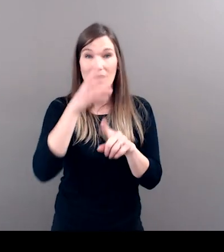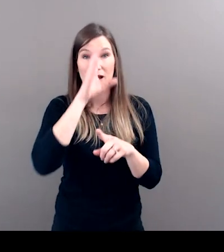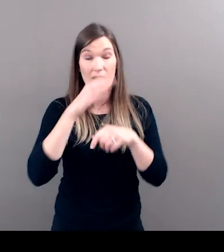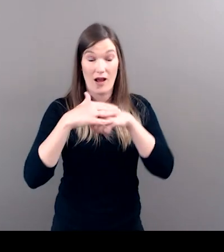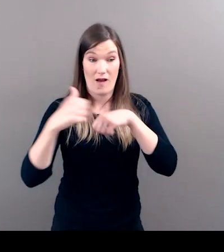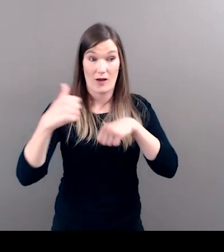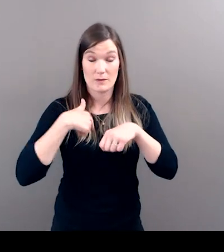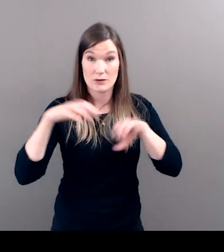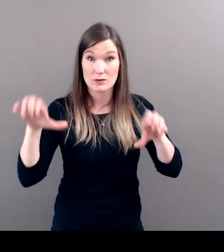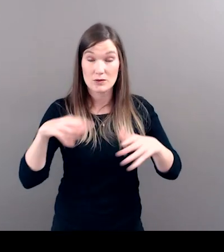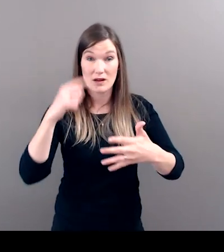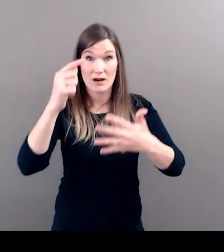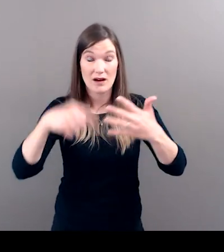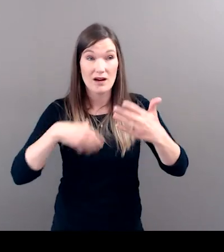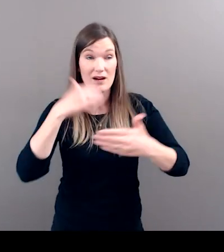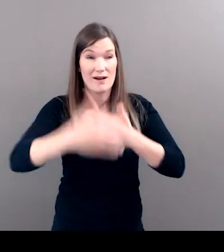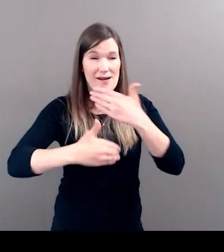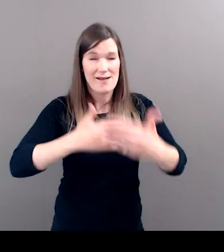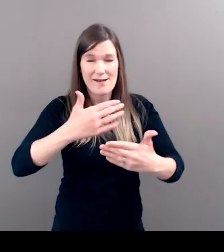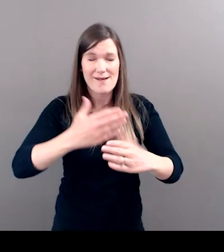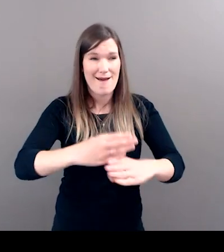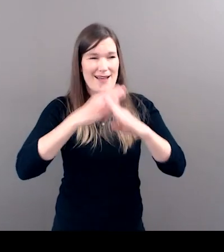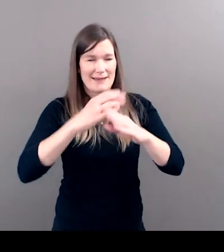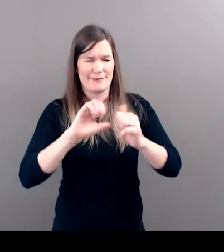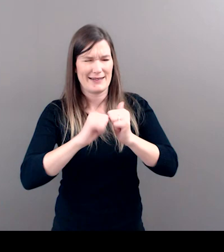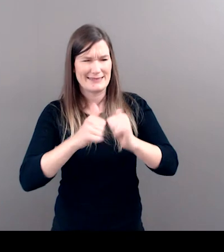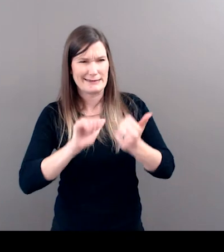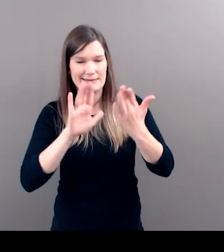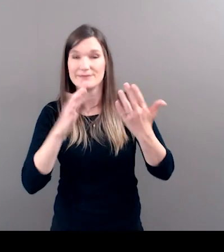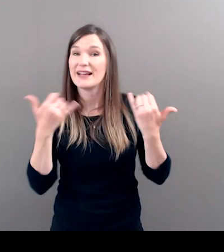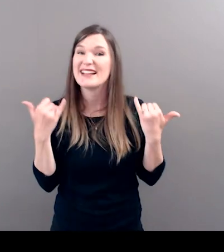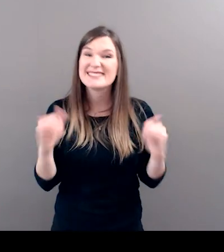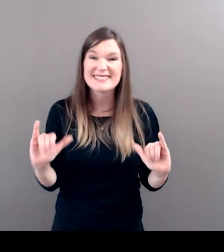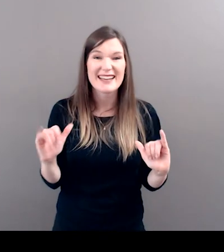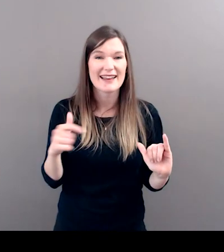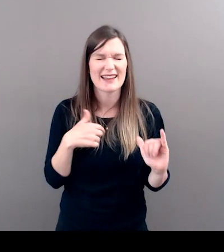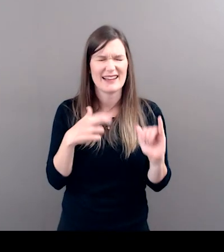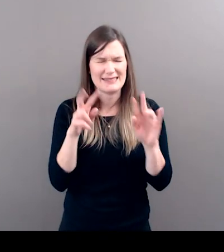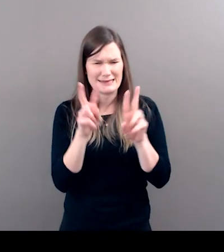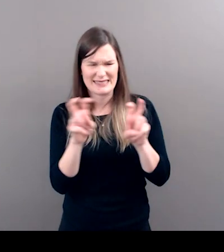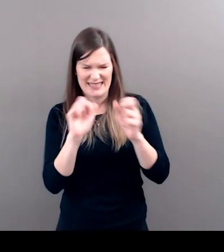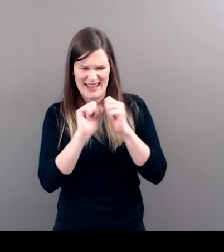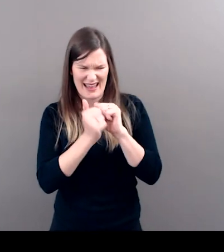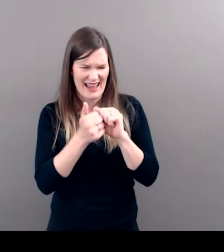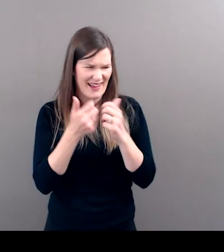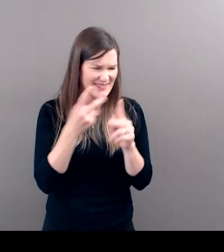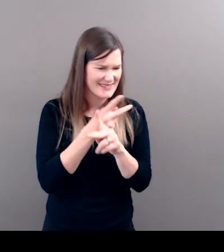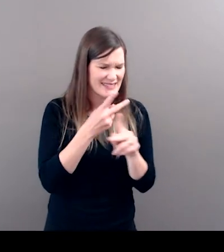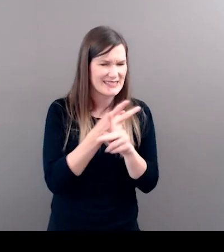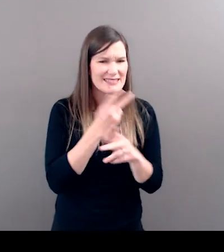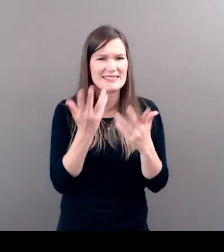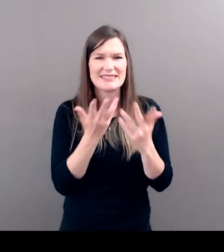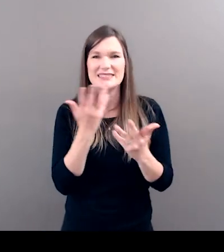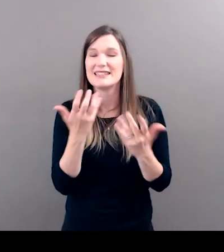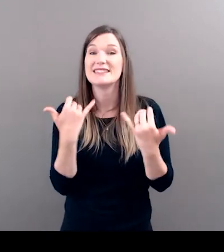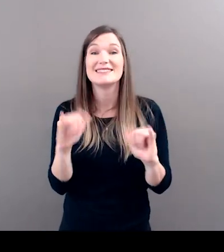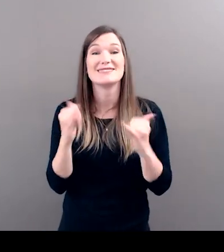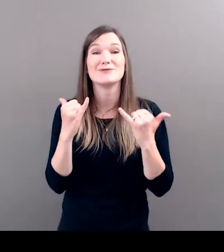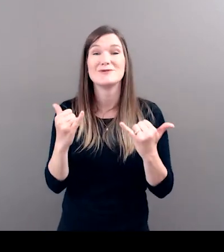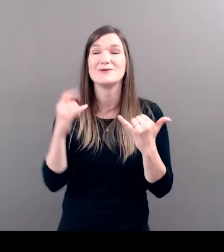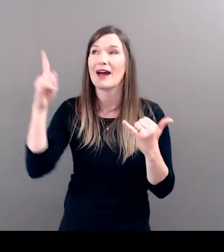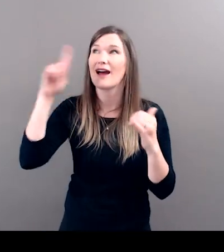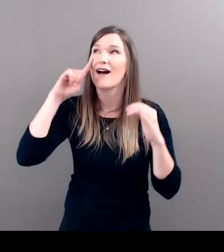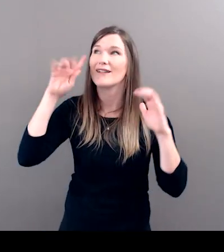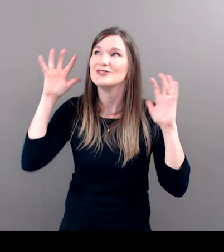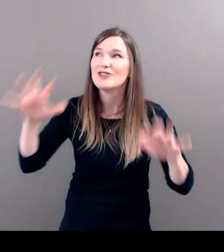day, always. And it amazes me how faithful God is. And then look what happened.